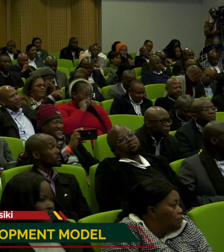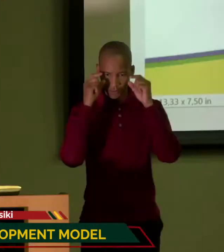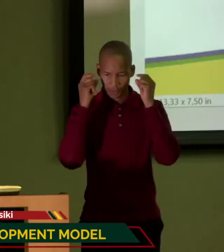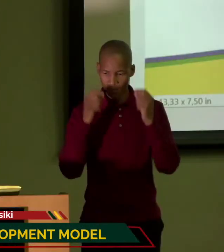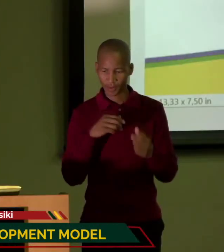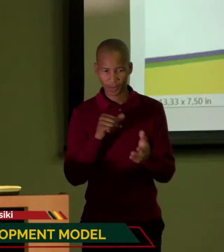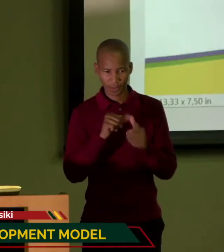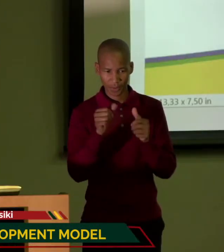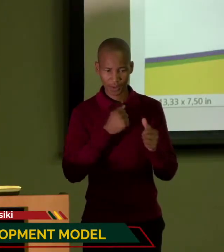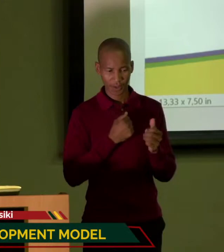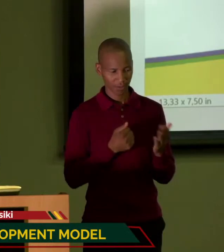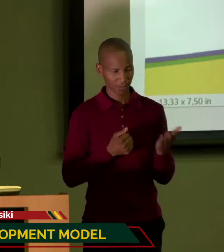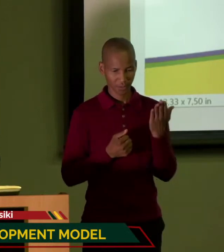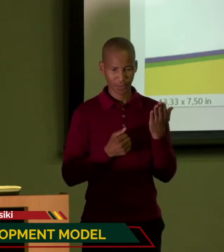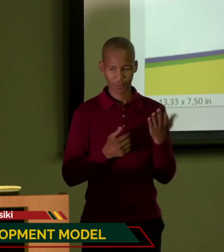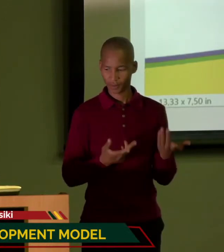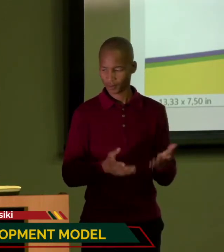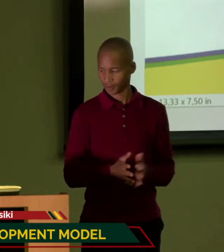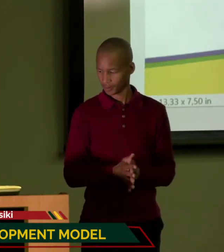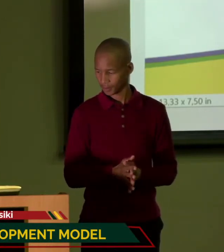bingcono leyam kathi ibetsale